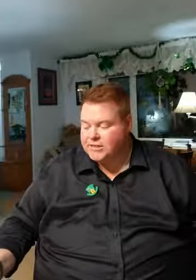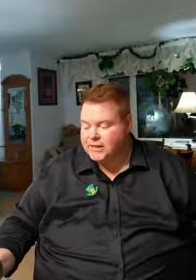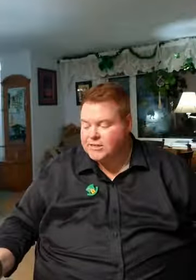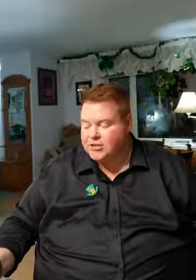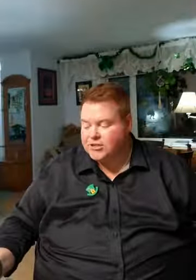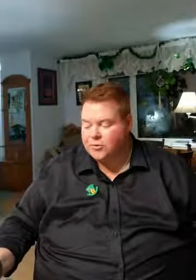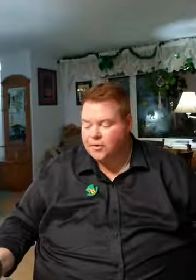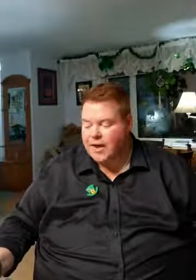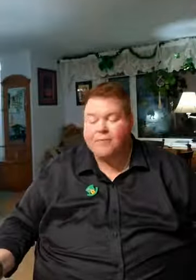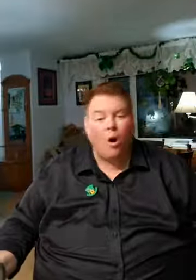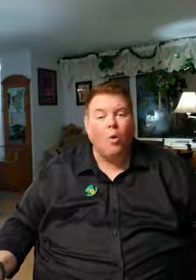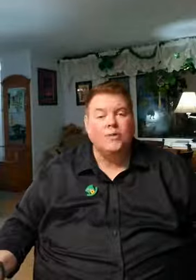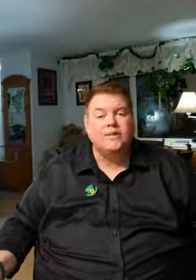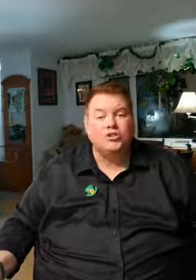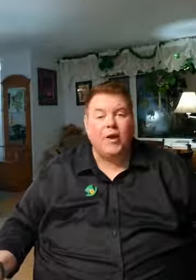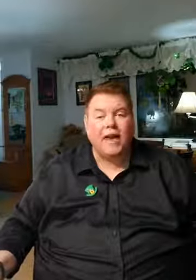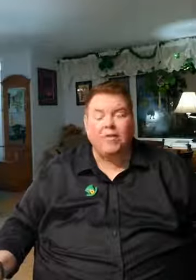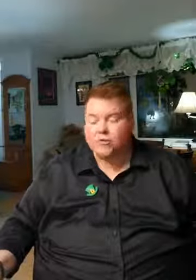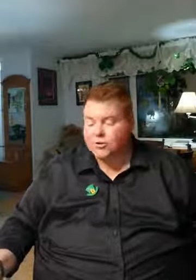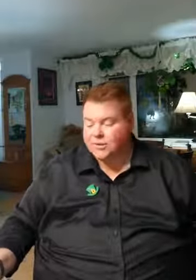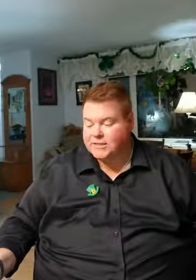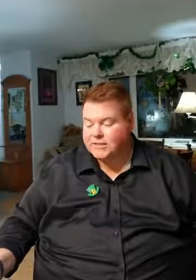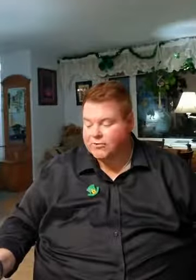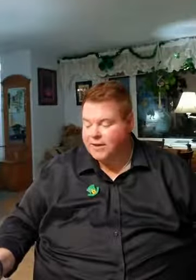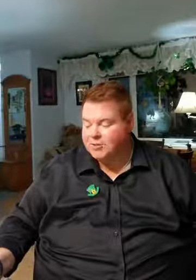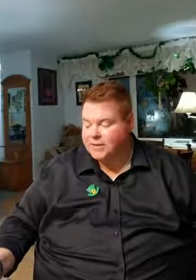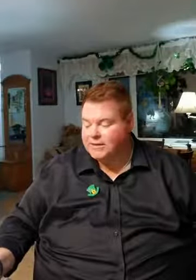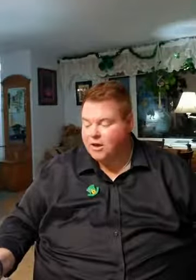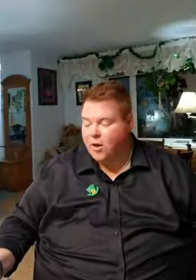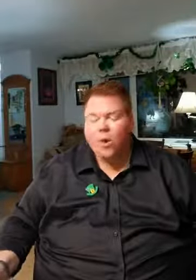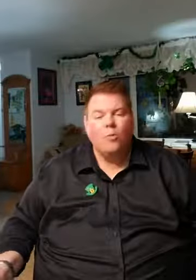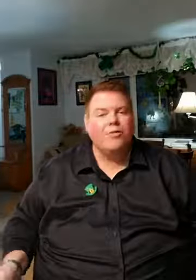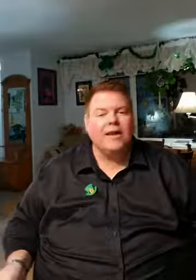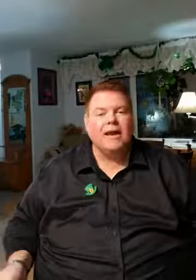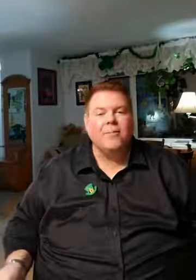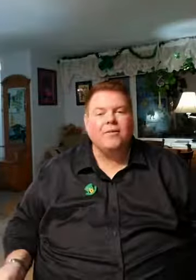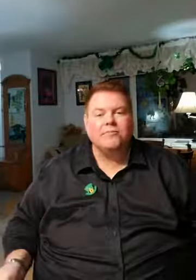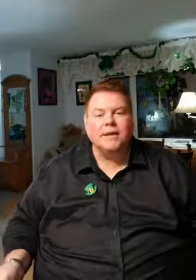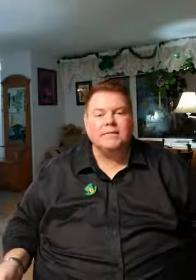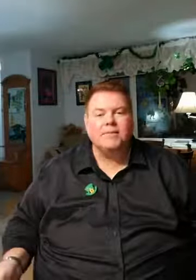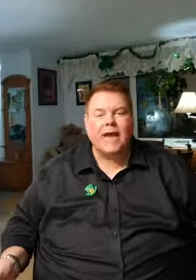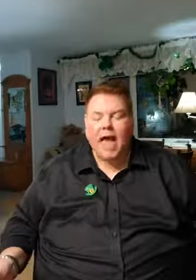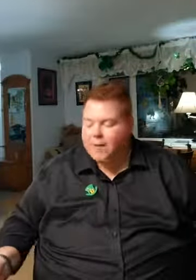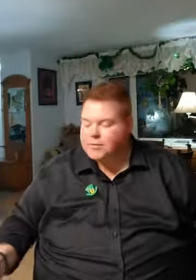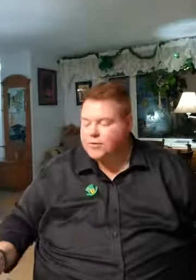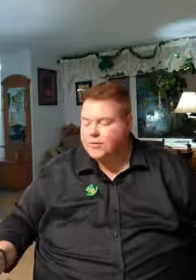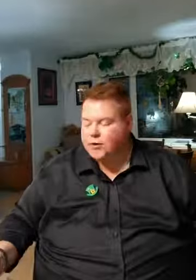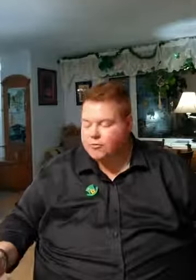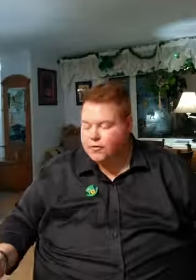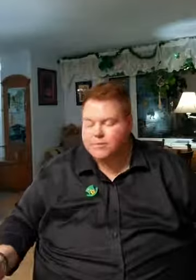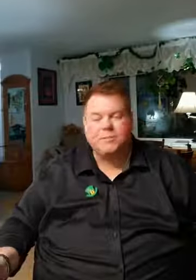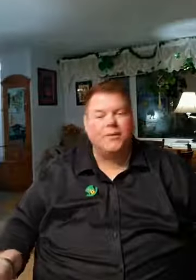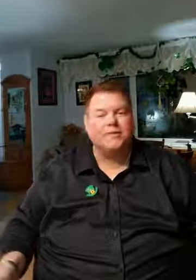listen to, and I've always enjoyed Heather Sorensen's arrangements. Within a couple of minutes, I was absolutely gripped by this